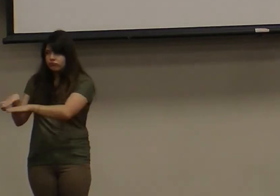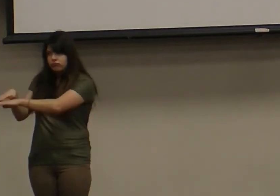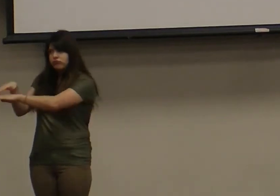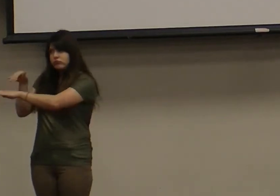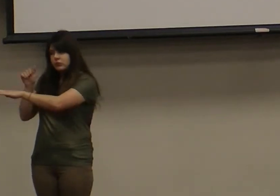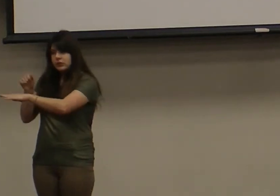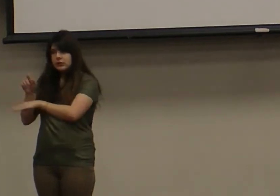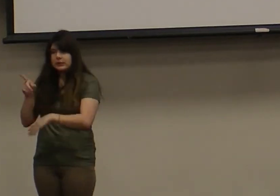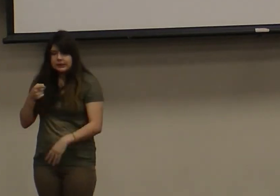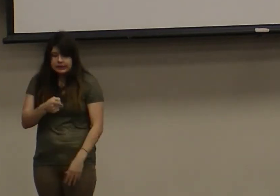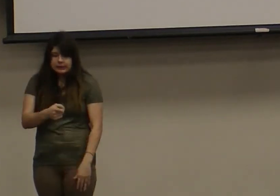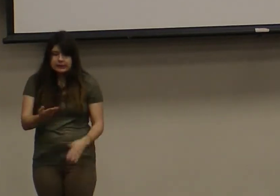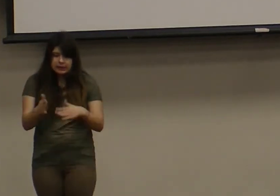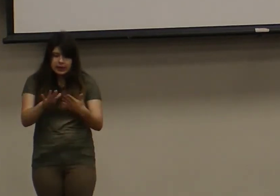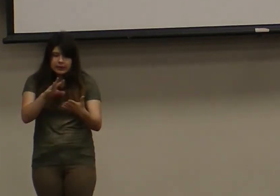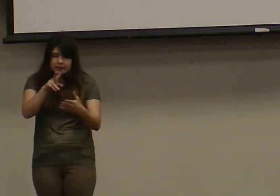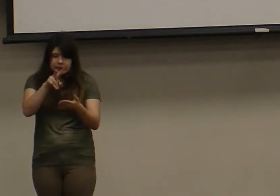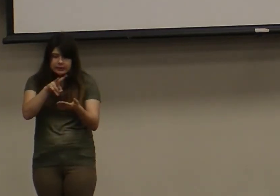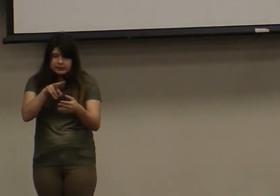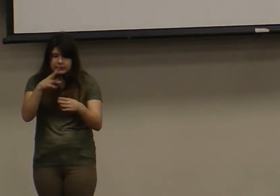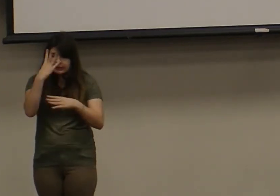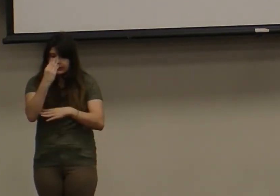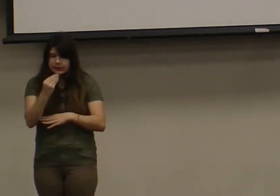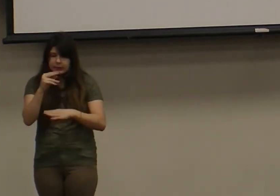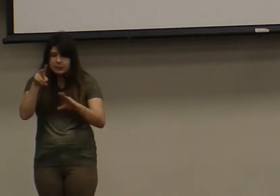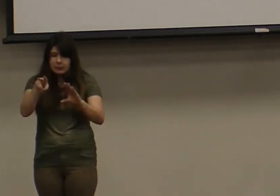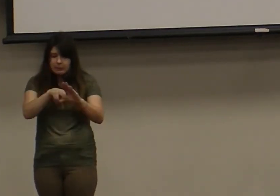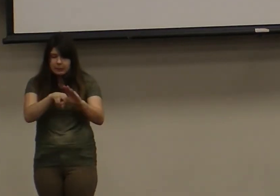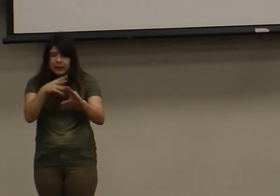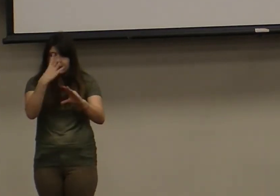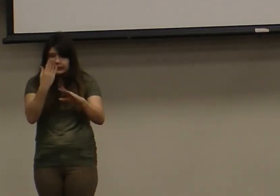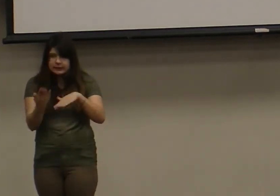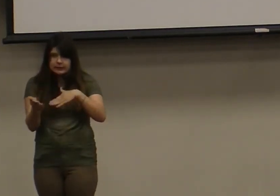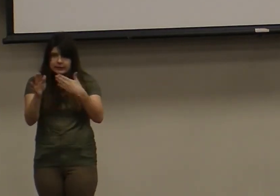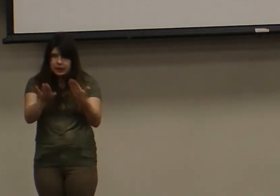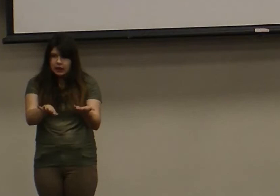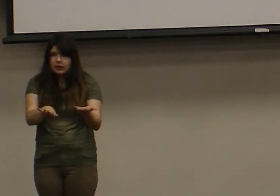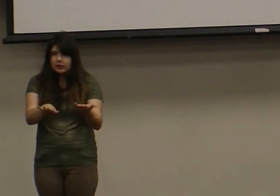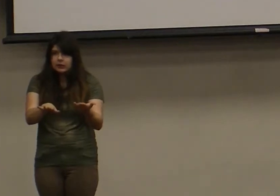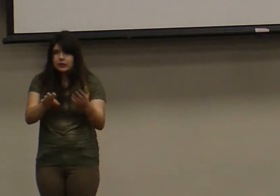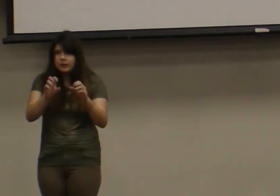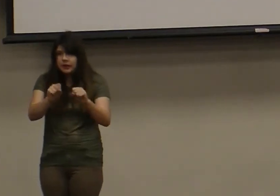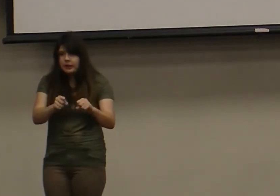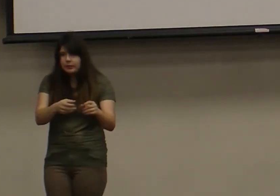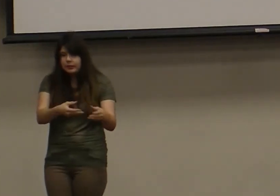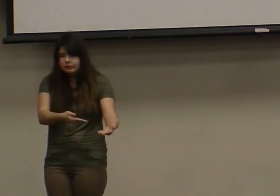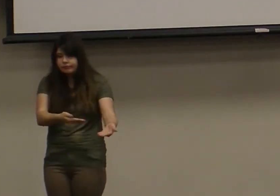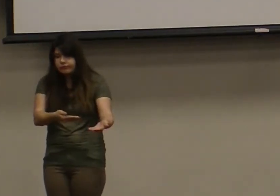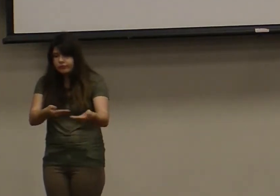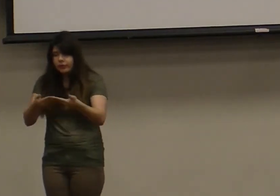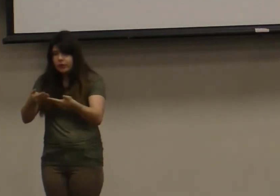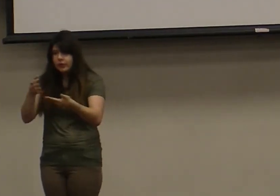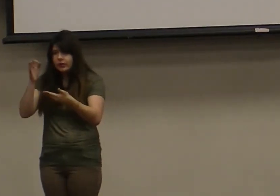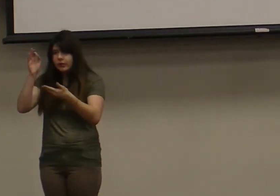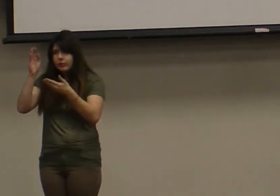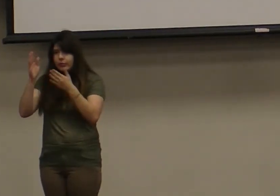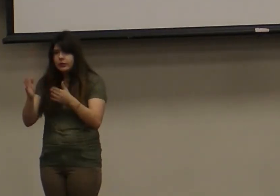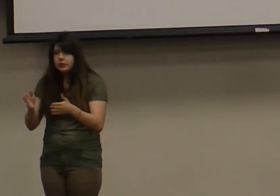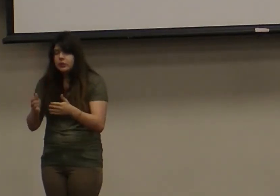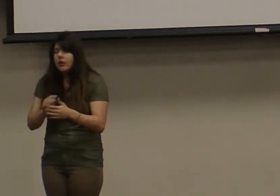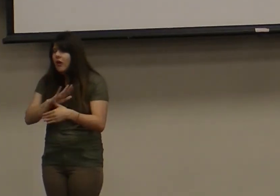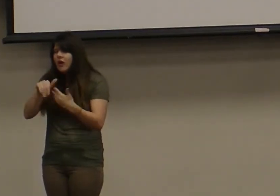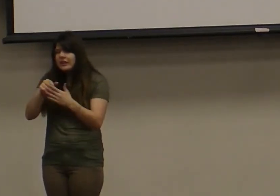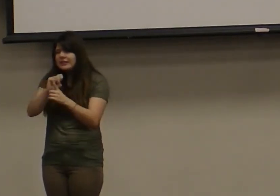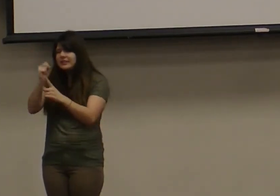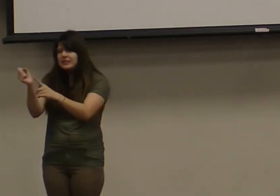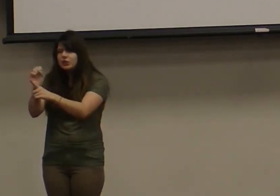He died in his sleep in his bed. And to be able to get him out, the preacher, all those kind of